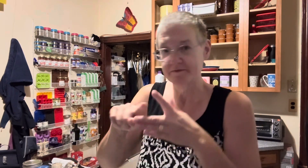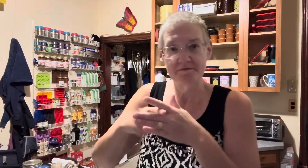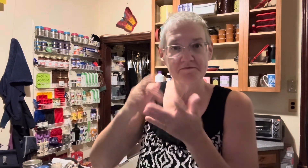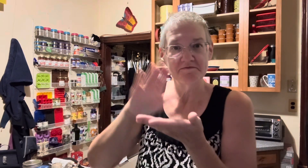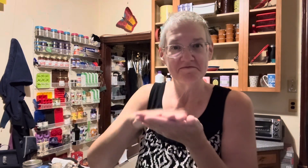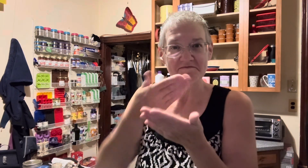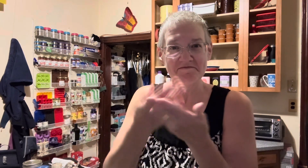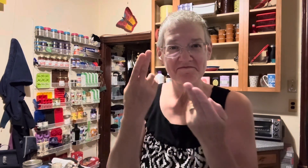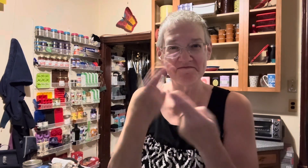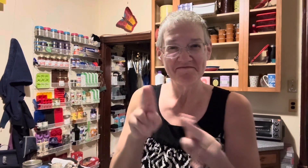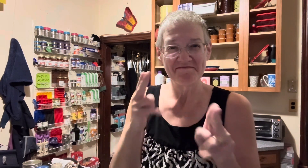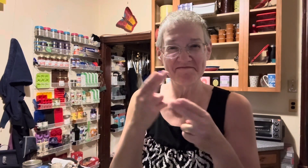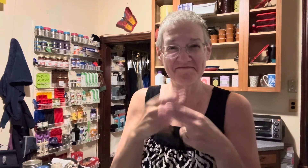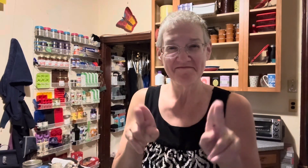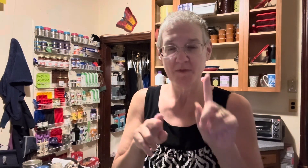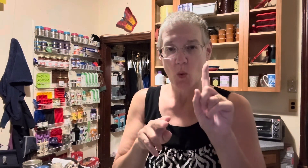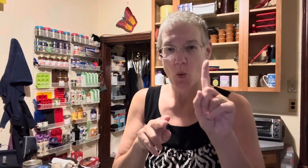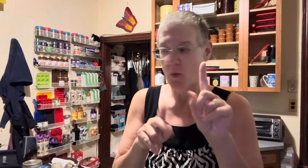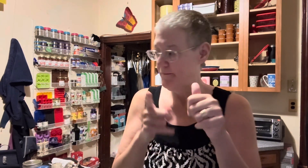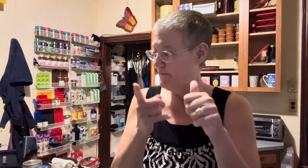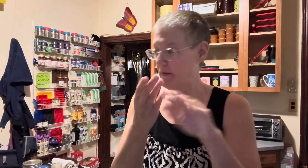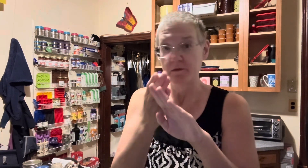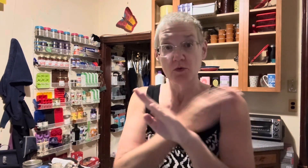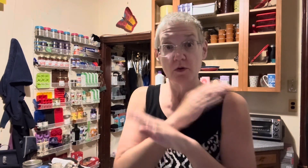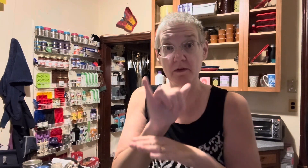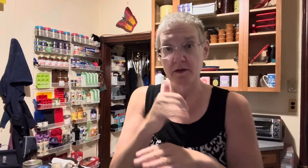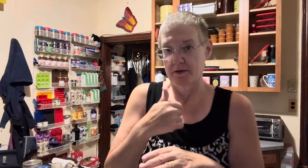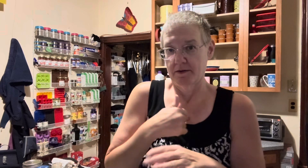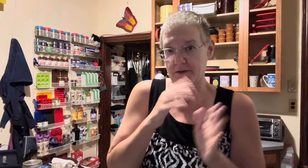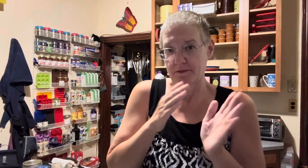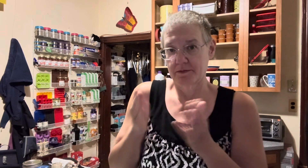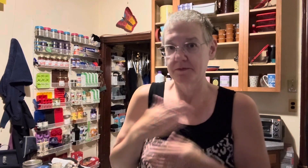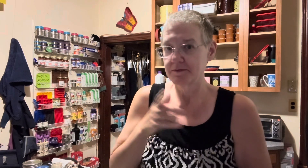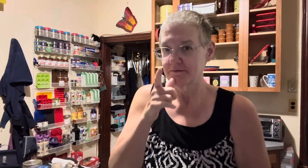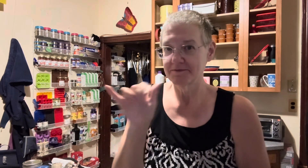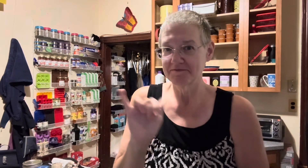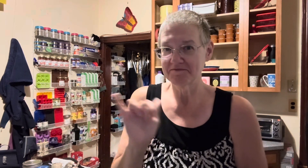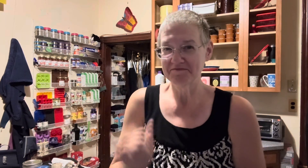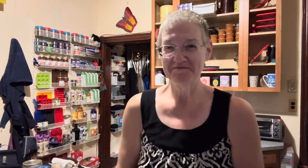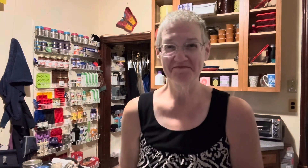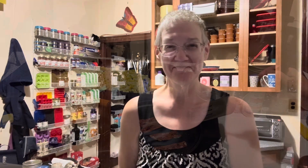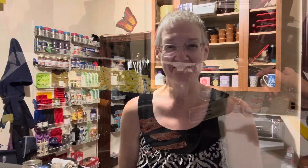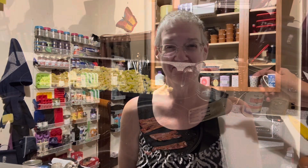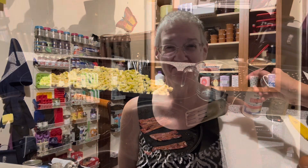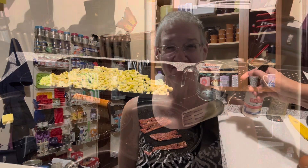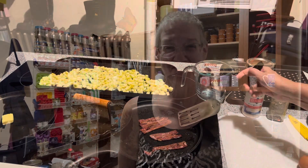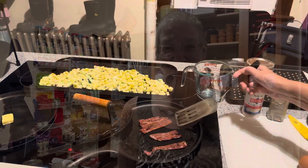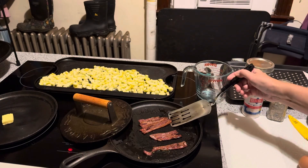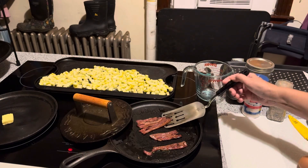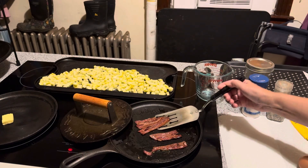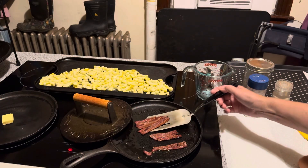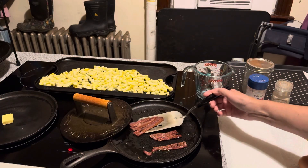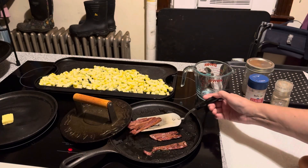turned it off, and let's start cooking the eggs. Oh, and before that, I need to prep my lunch.